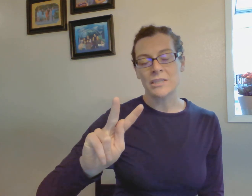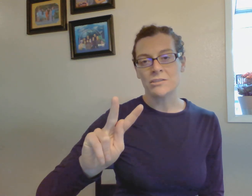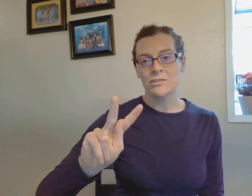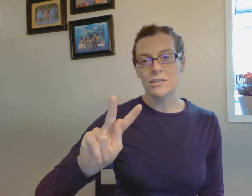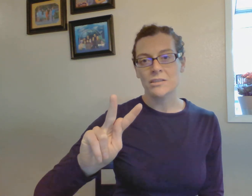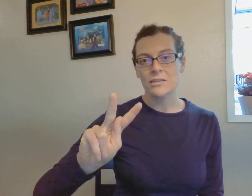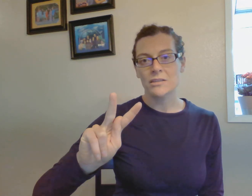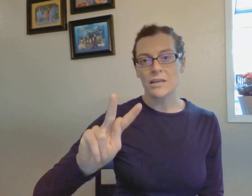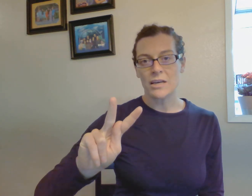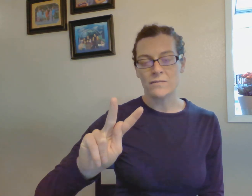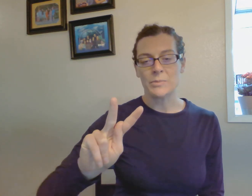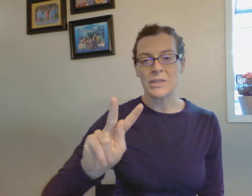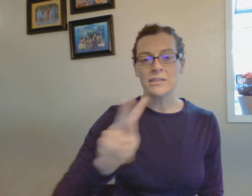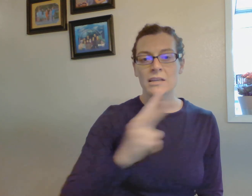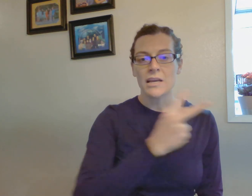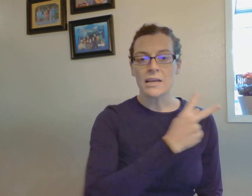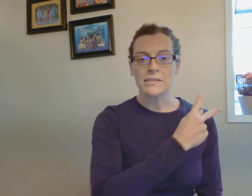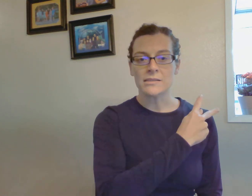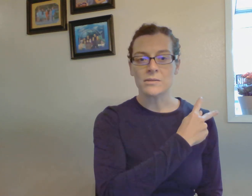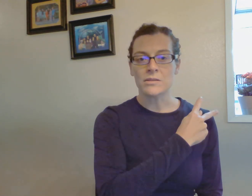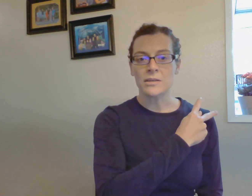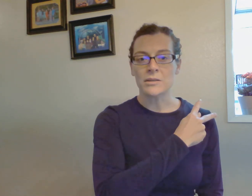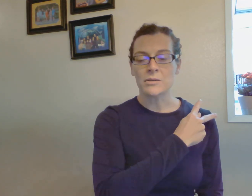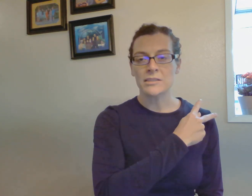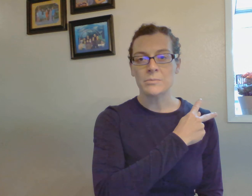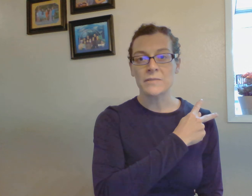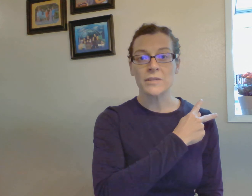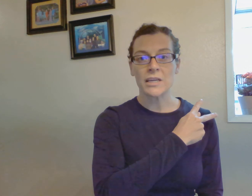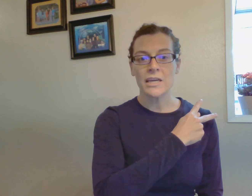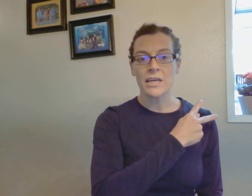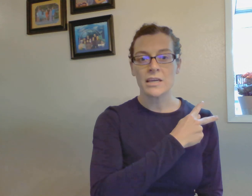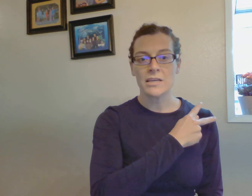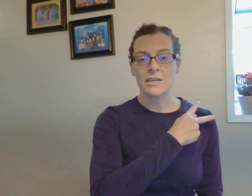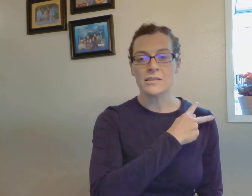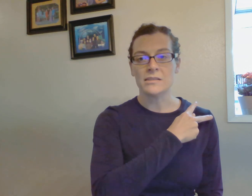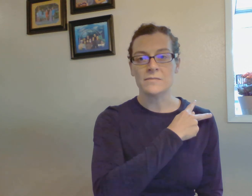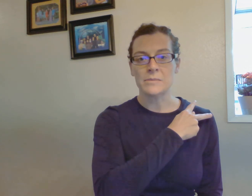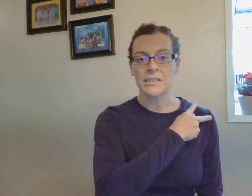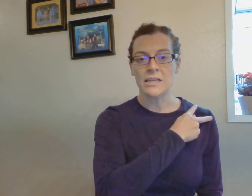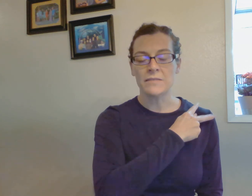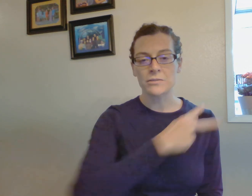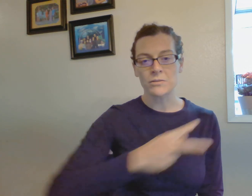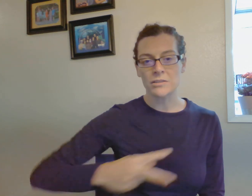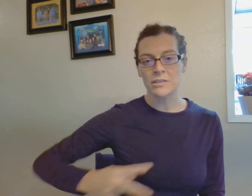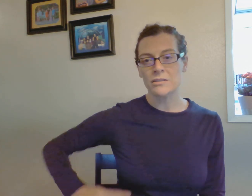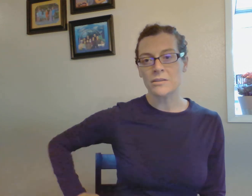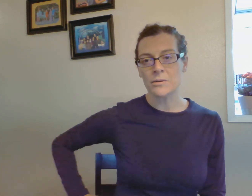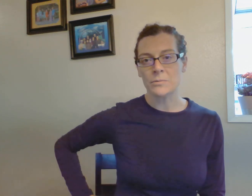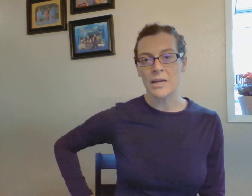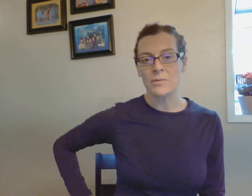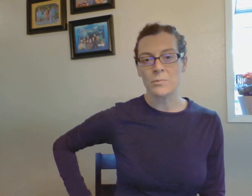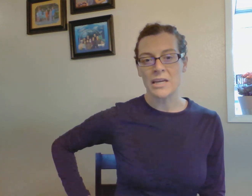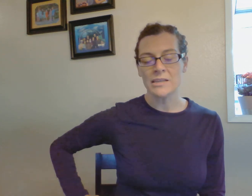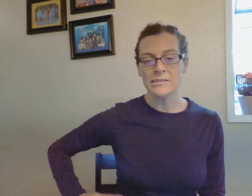alphabet. And so the symbol for king is from left shoulder to the right waist.